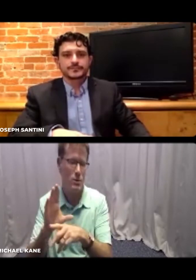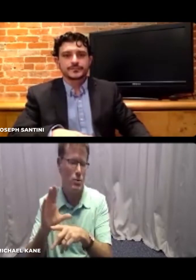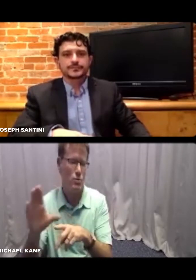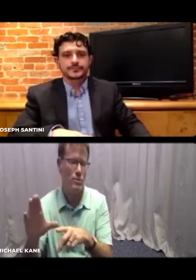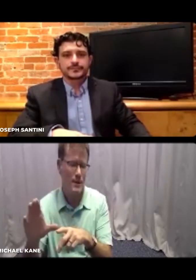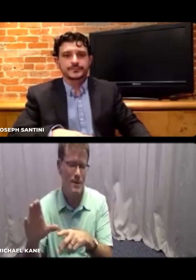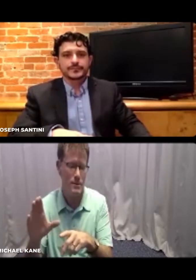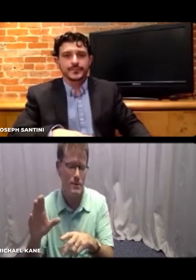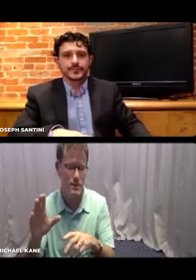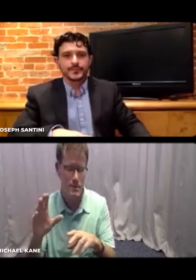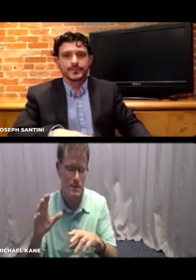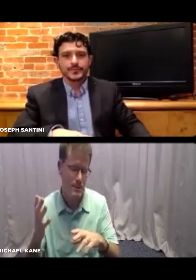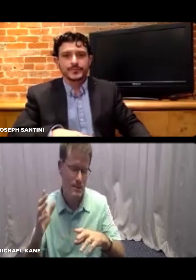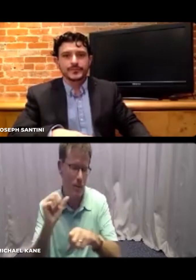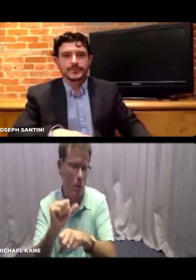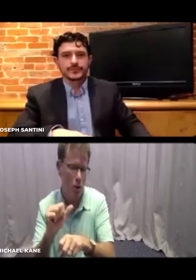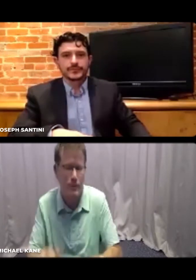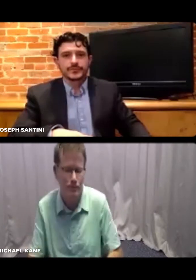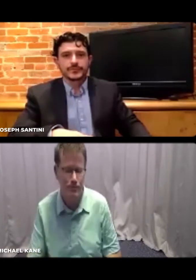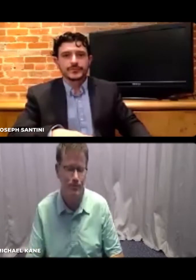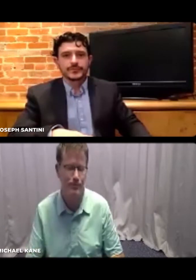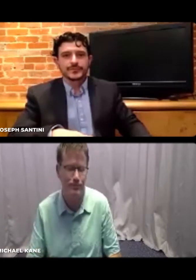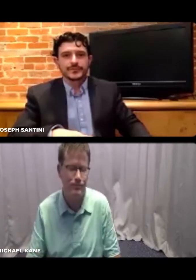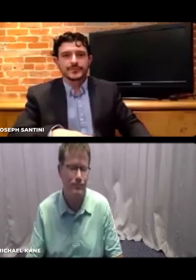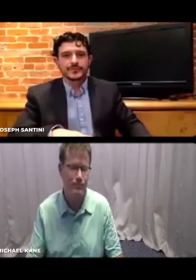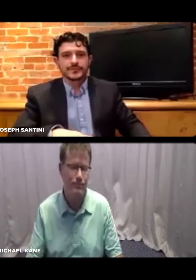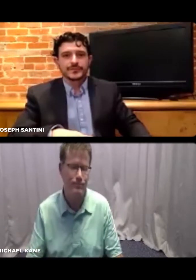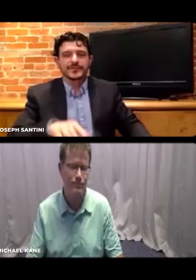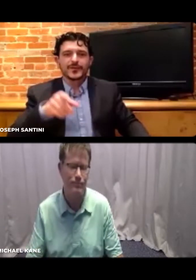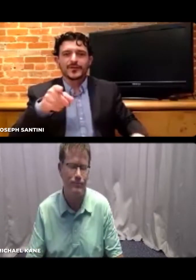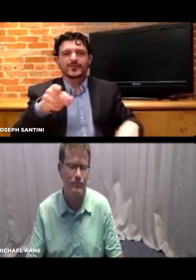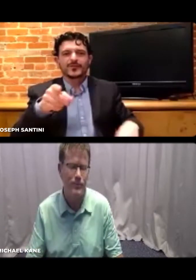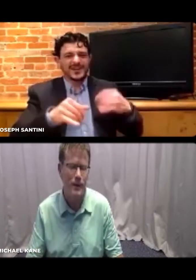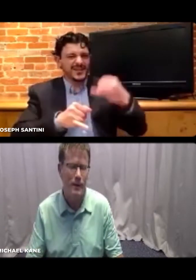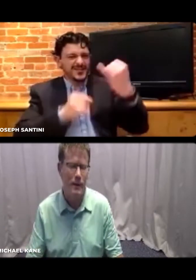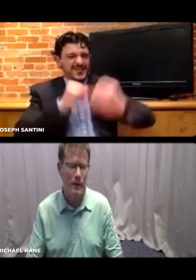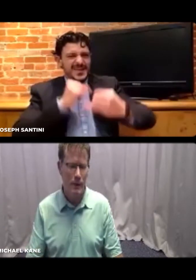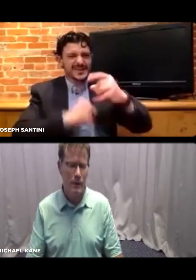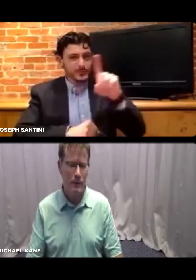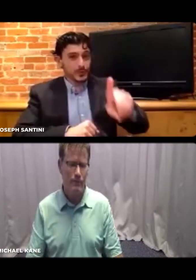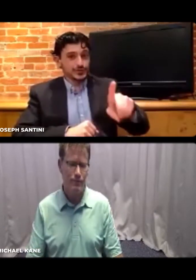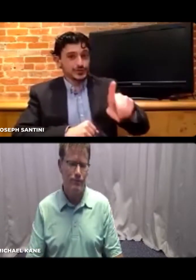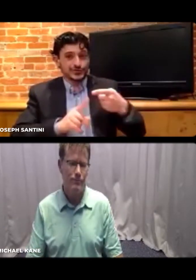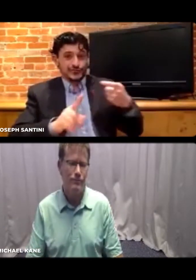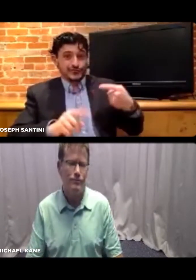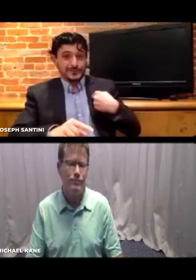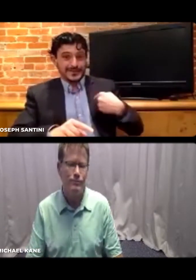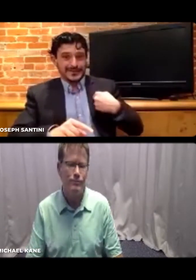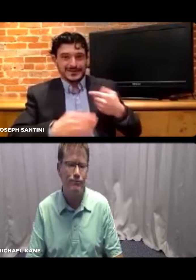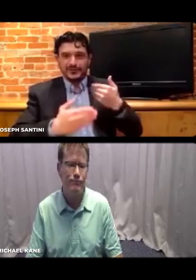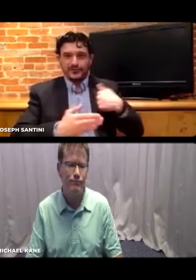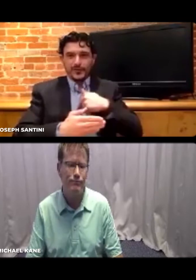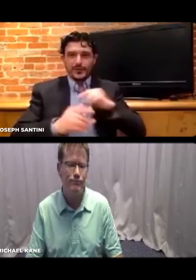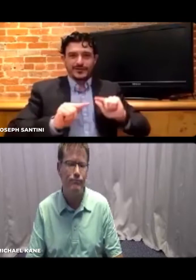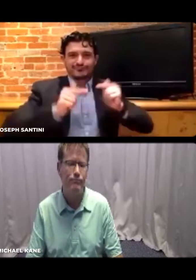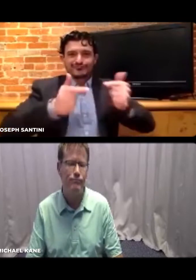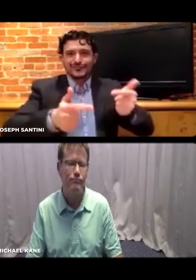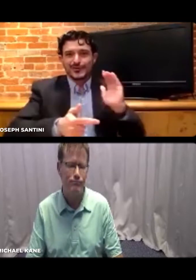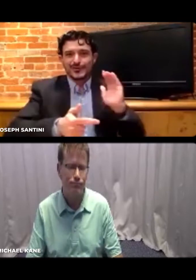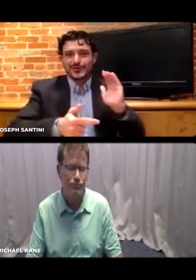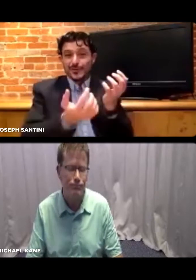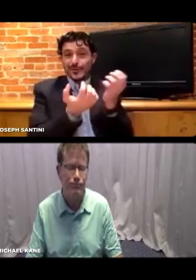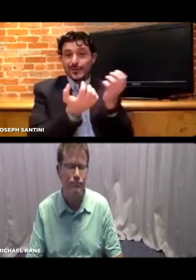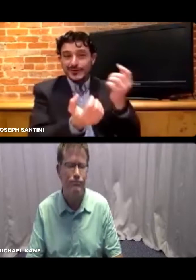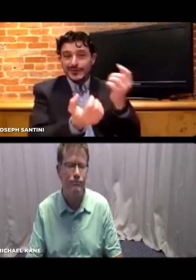or work within the business sector. Okay, Mike, last question from me before I turn it over back to the audience